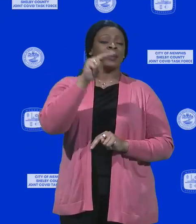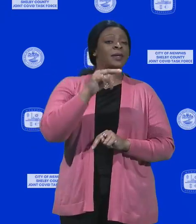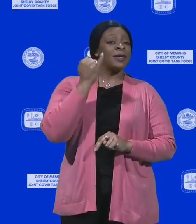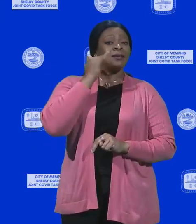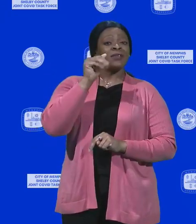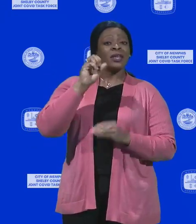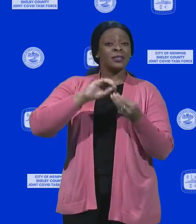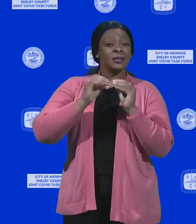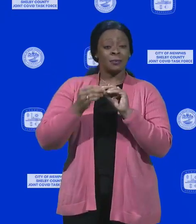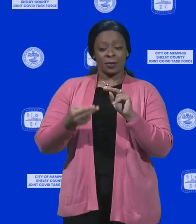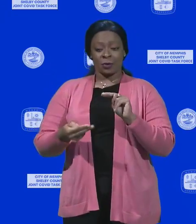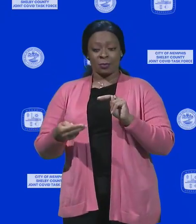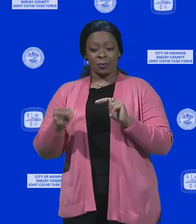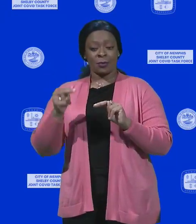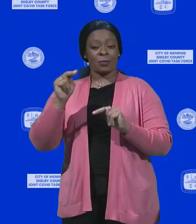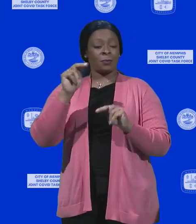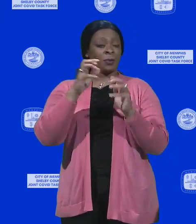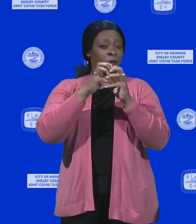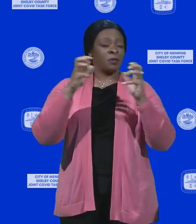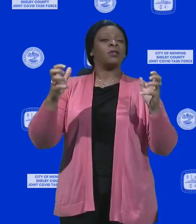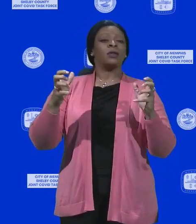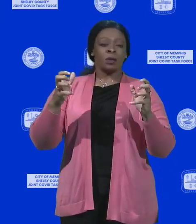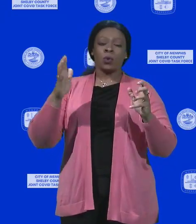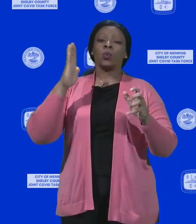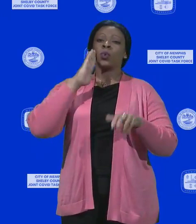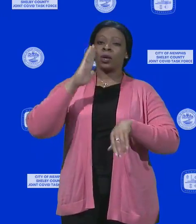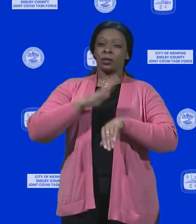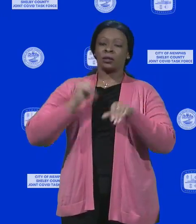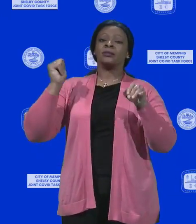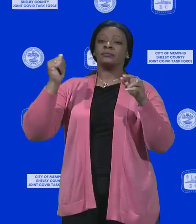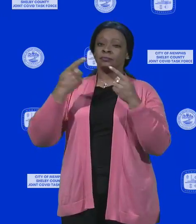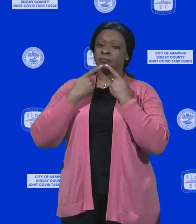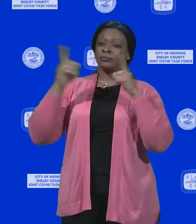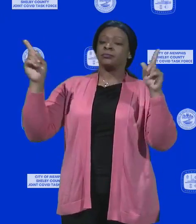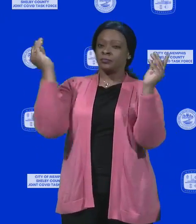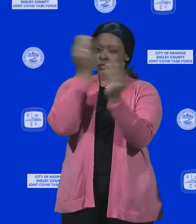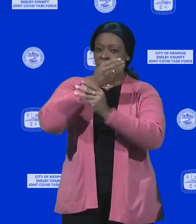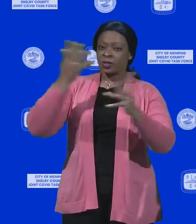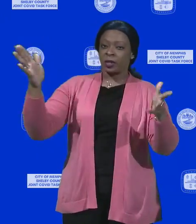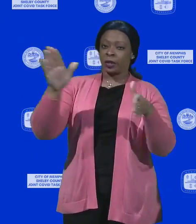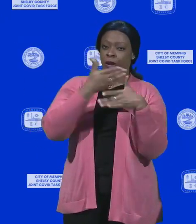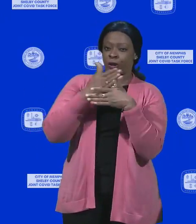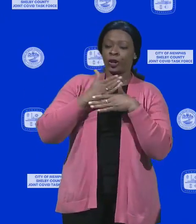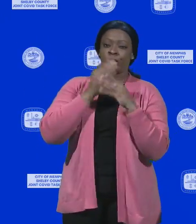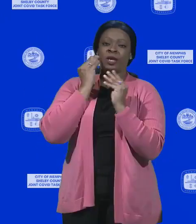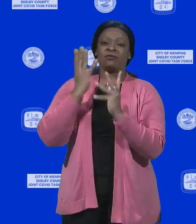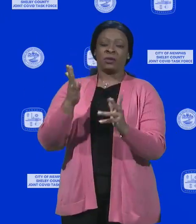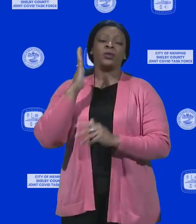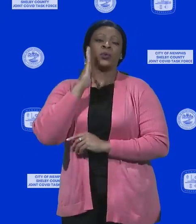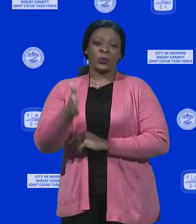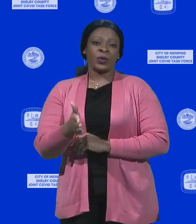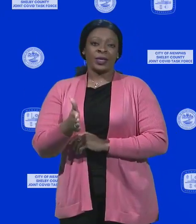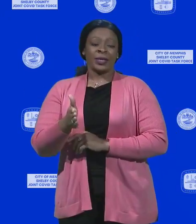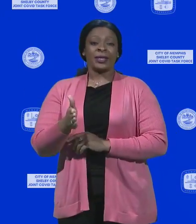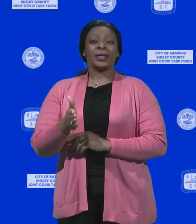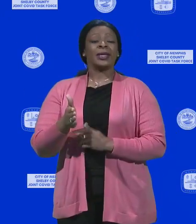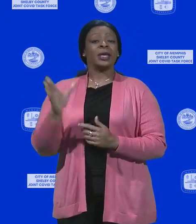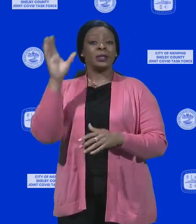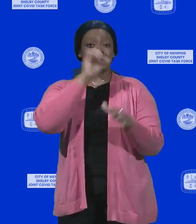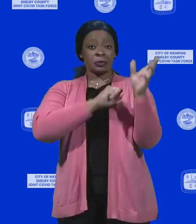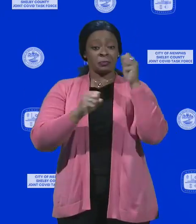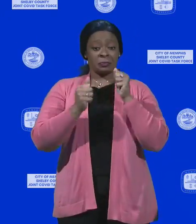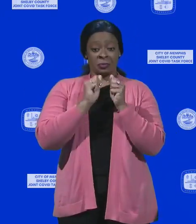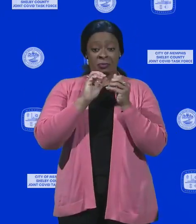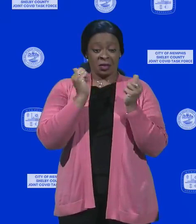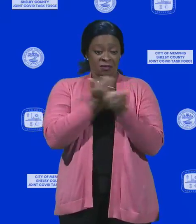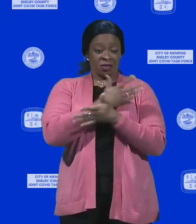case rate started to go up substantially, we would call and announce a press conference to share with you information. Assuming things continue